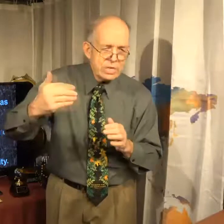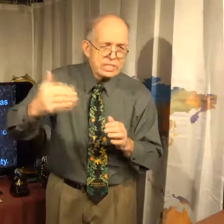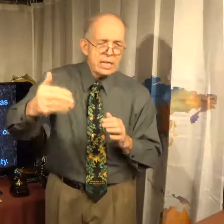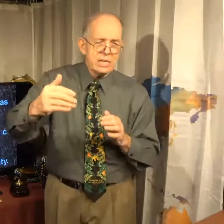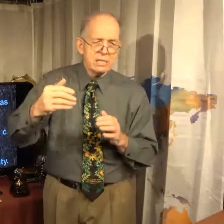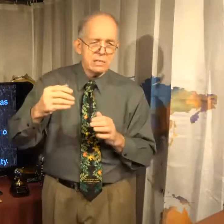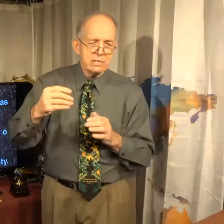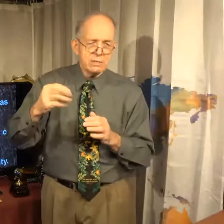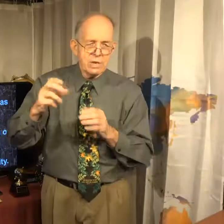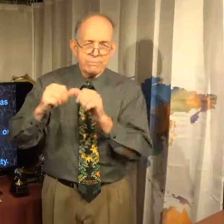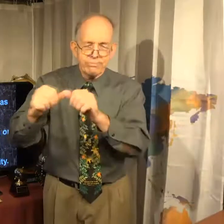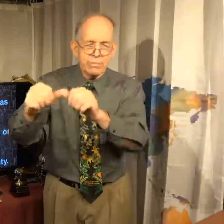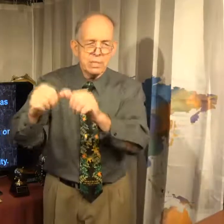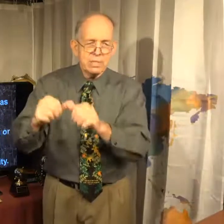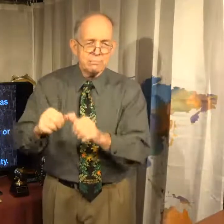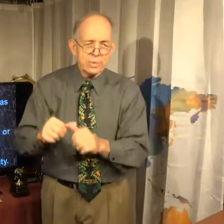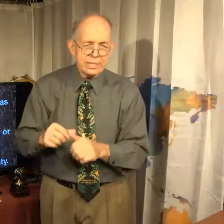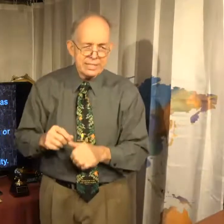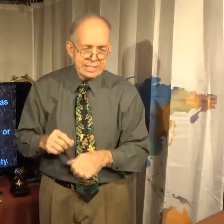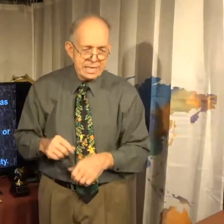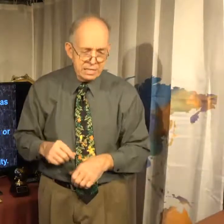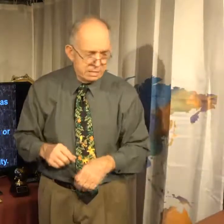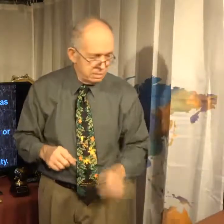fidelity with protecting.